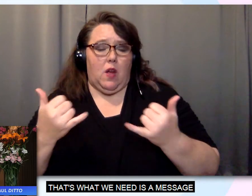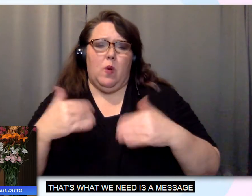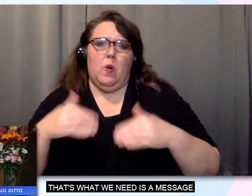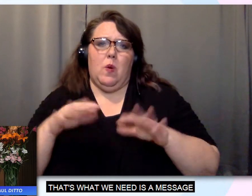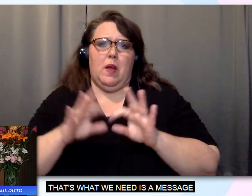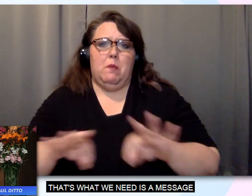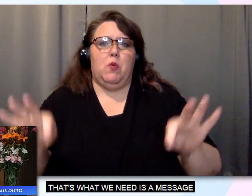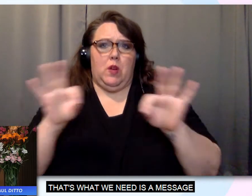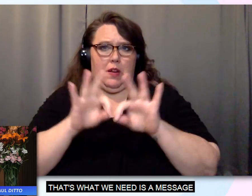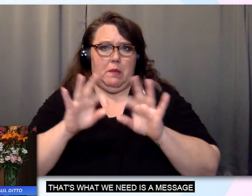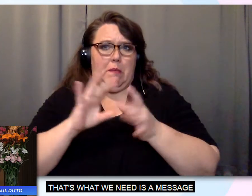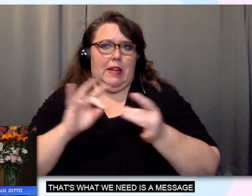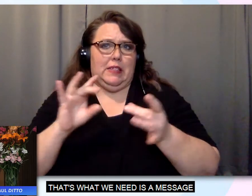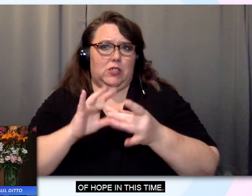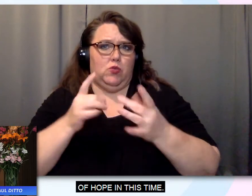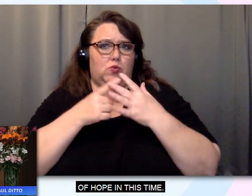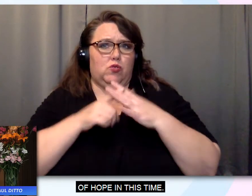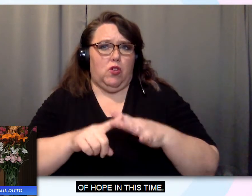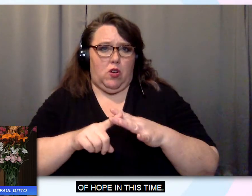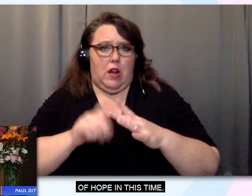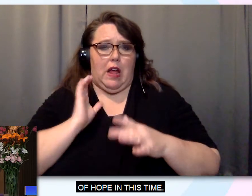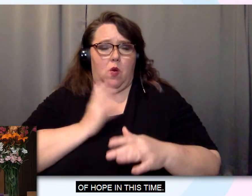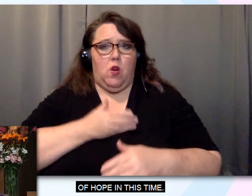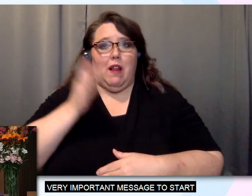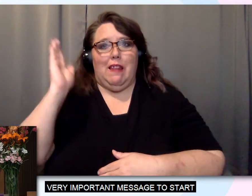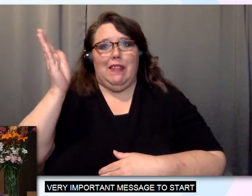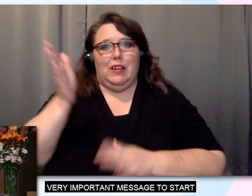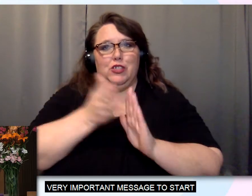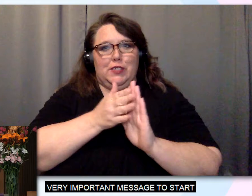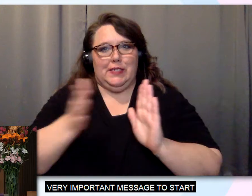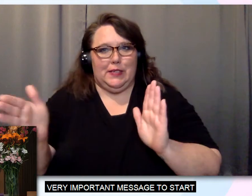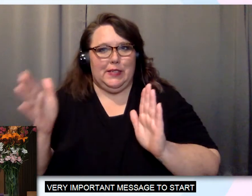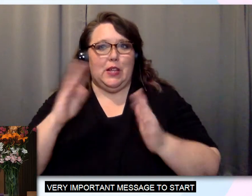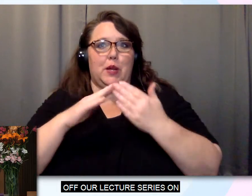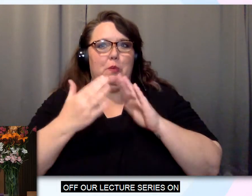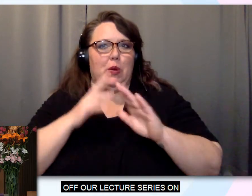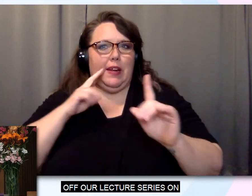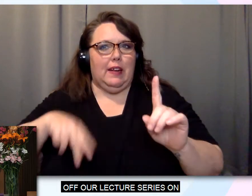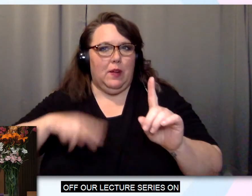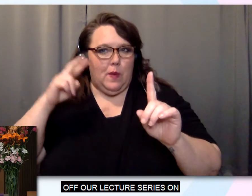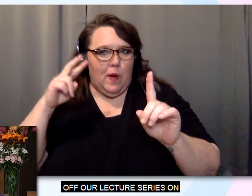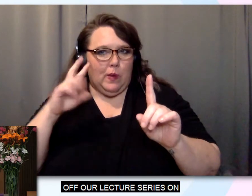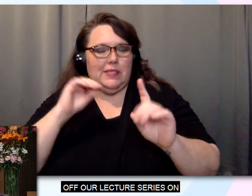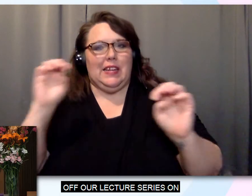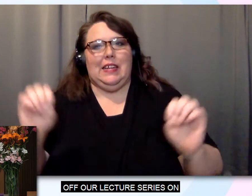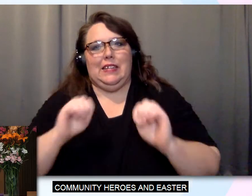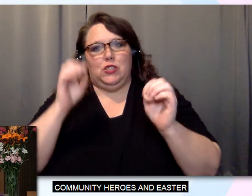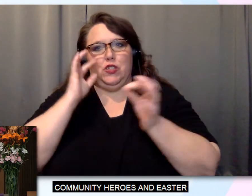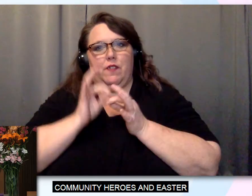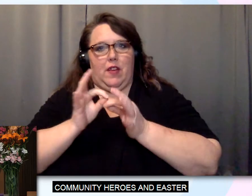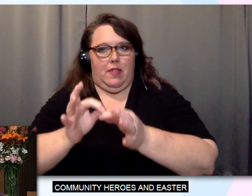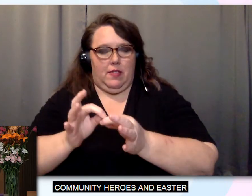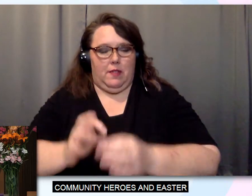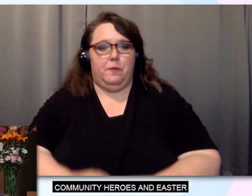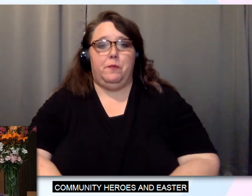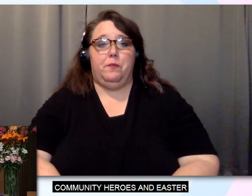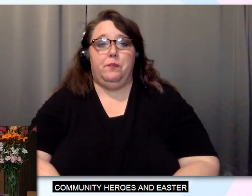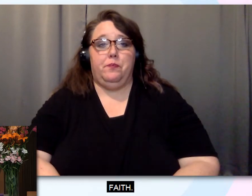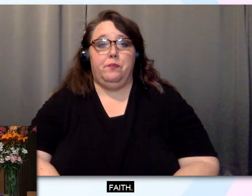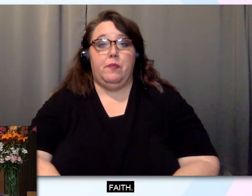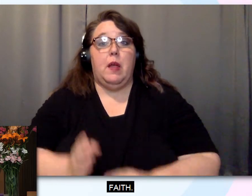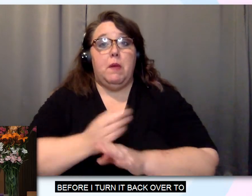time. So very important message to start off our lecture series on community heroes and Easter